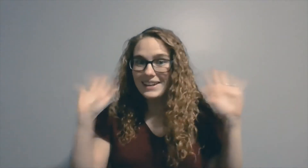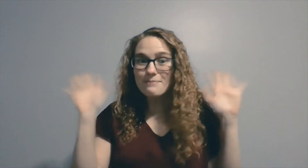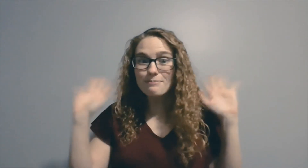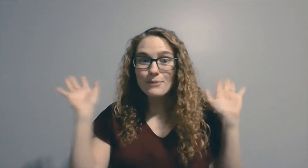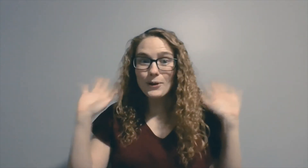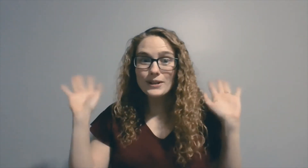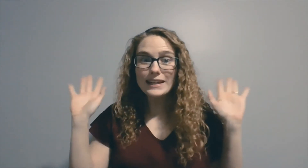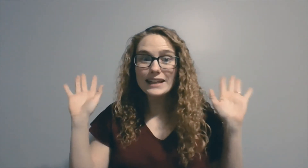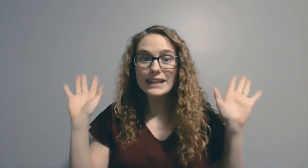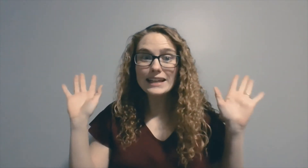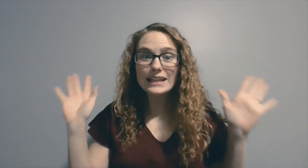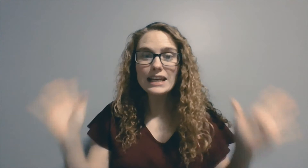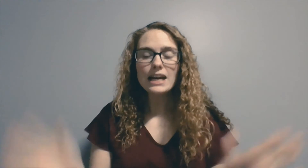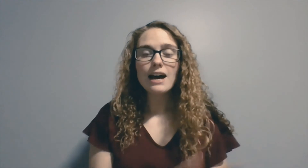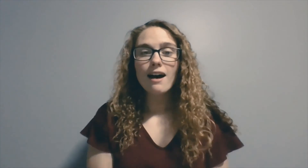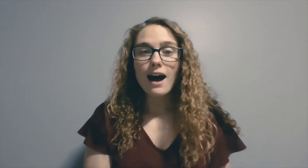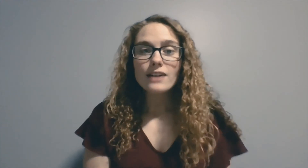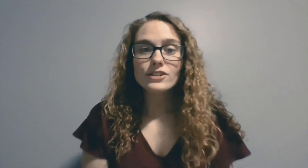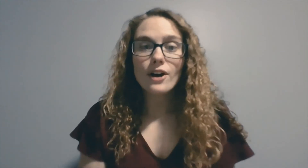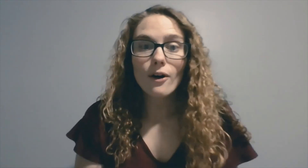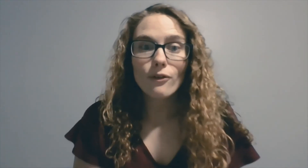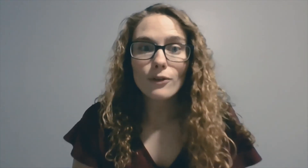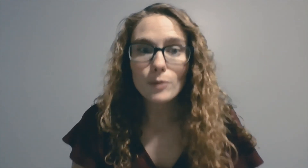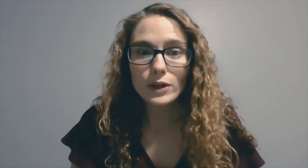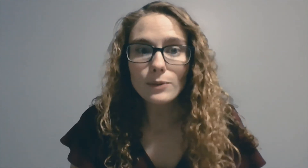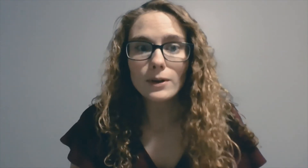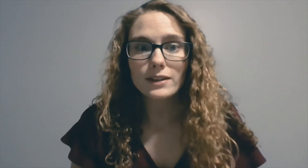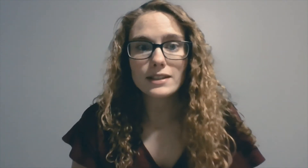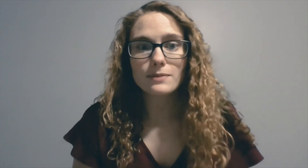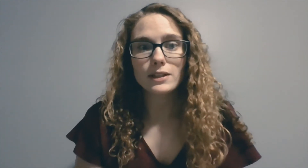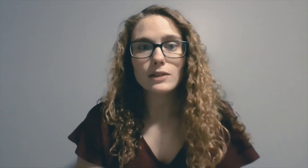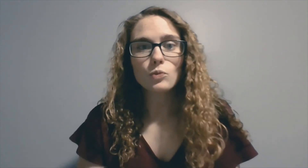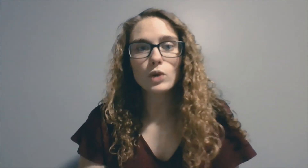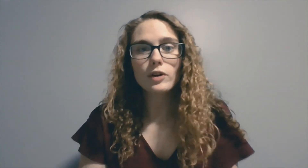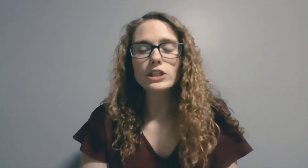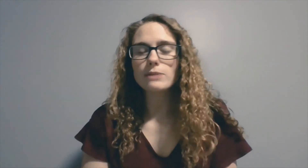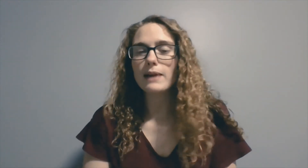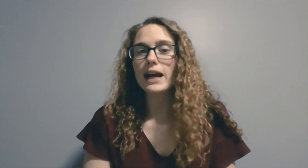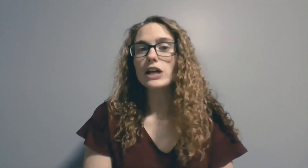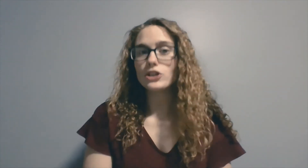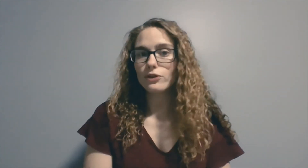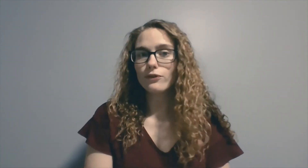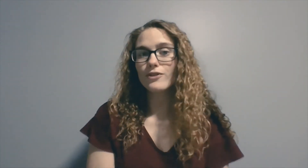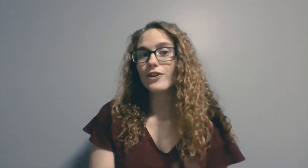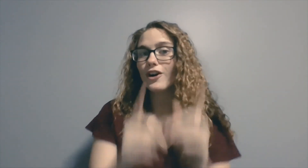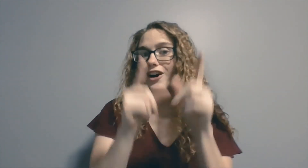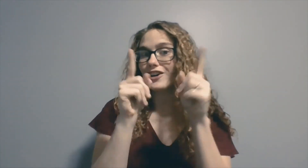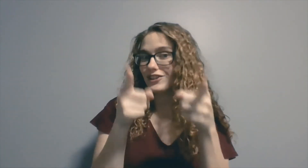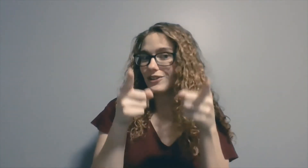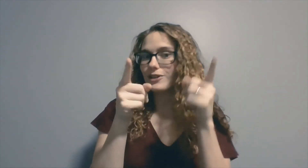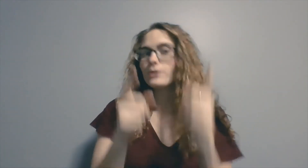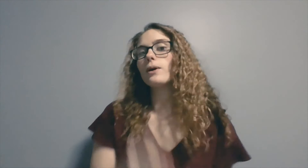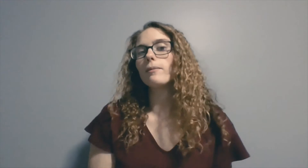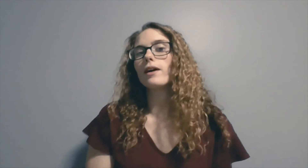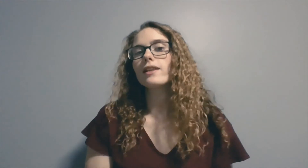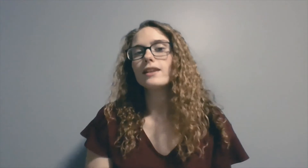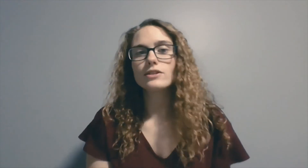Good morning! So for morning work this morning, we're going to make a new folder on your Chromebook. This is